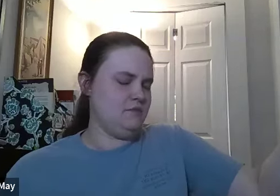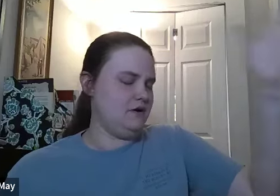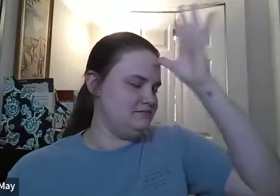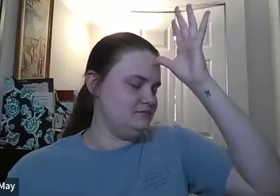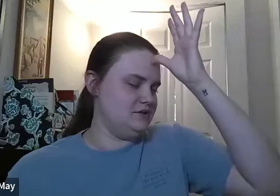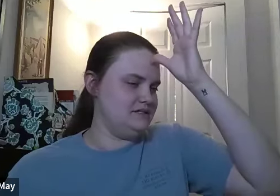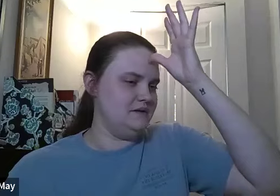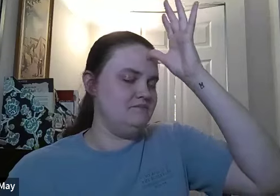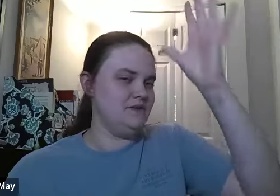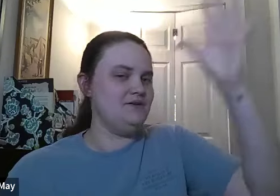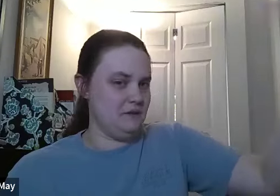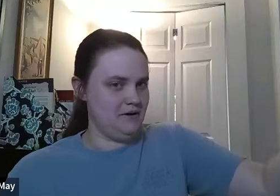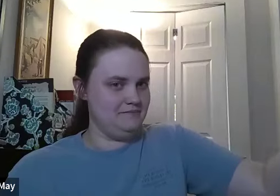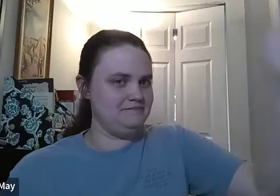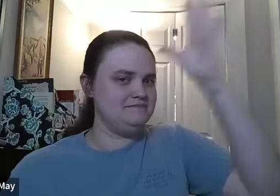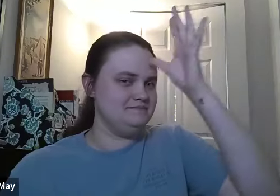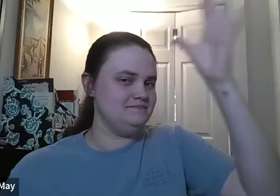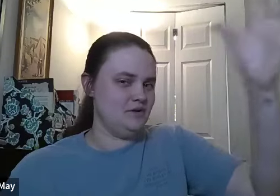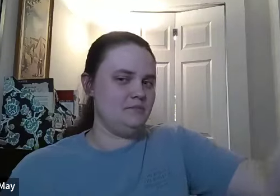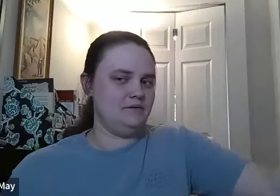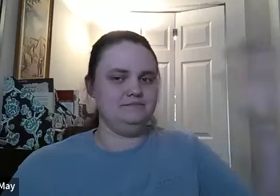grandpa. Goodness me, grandpa, grandpa.